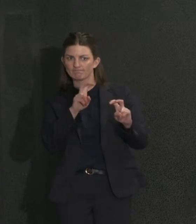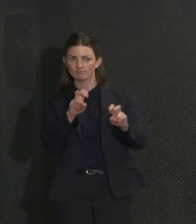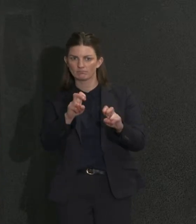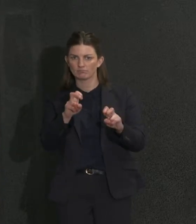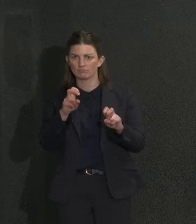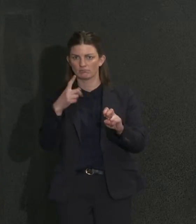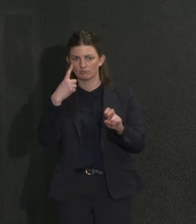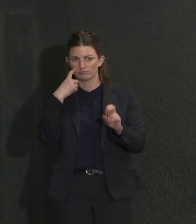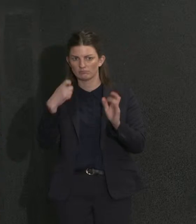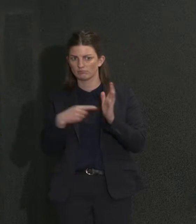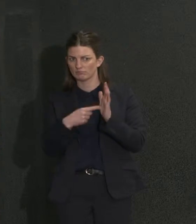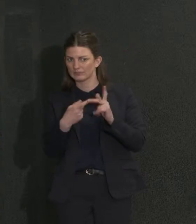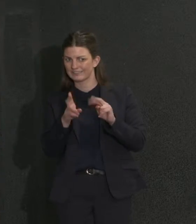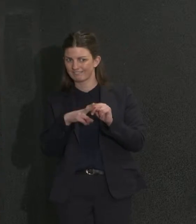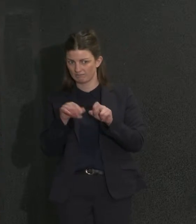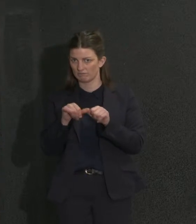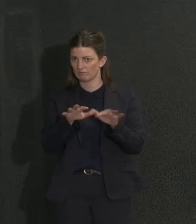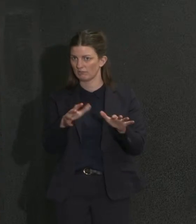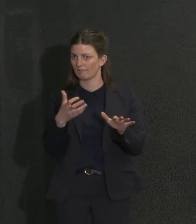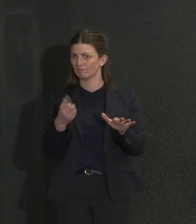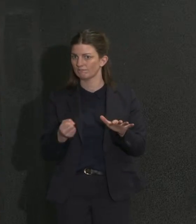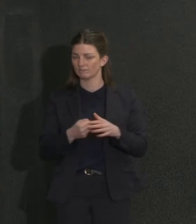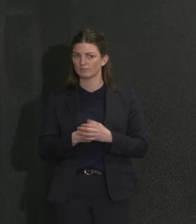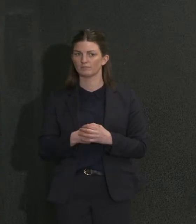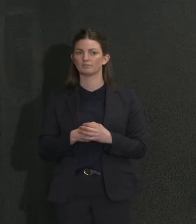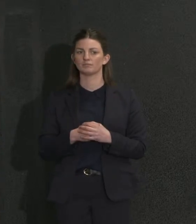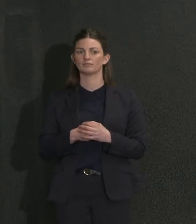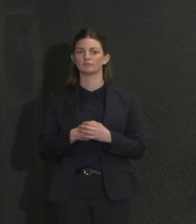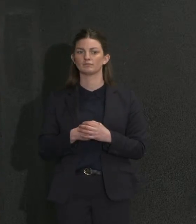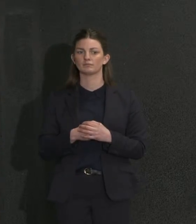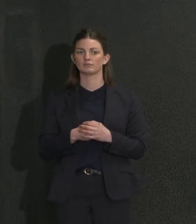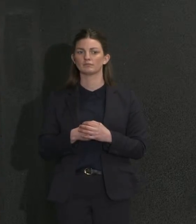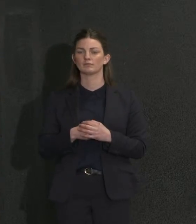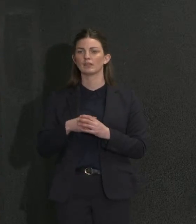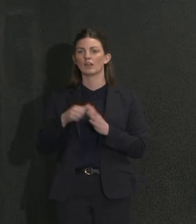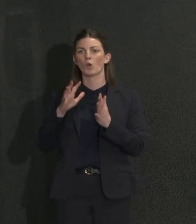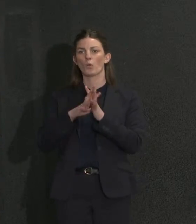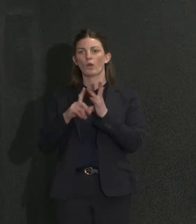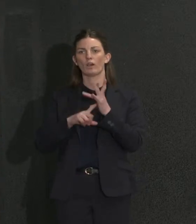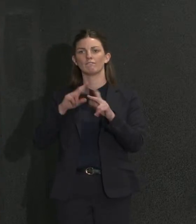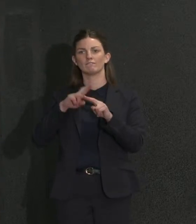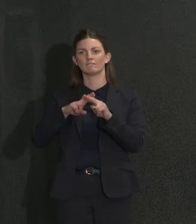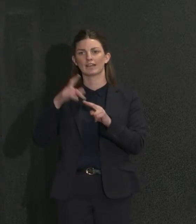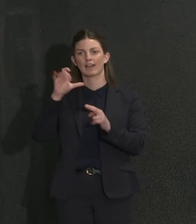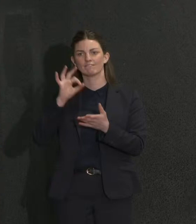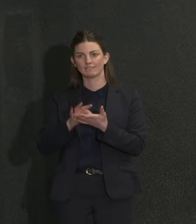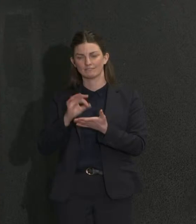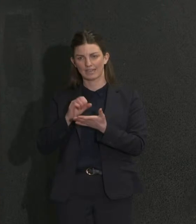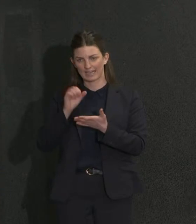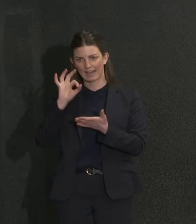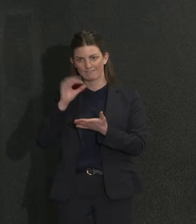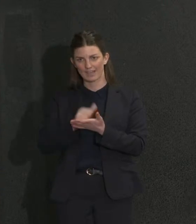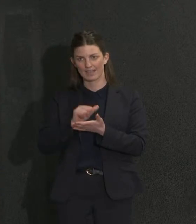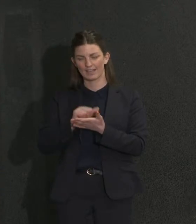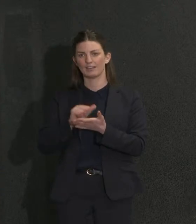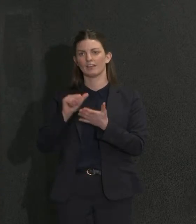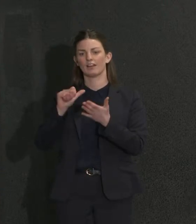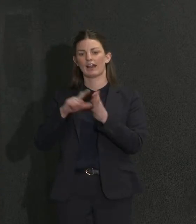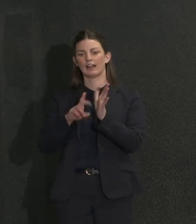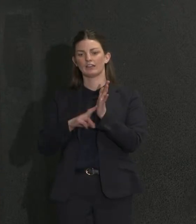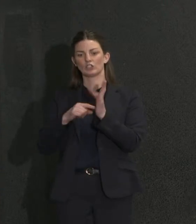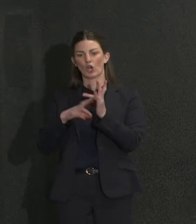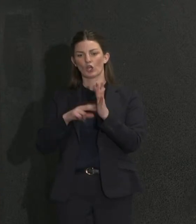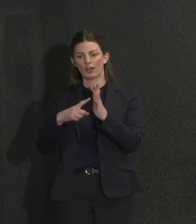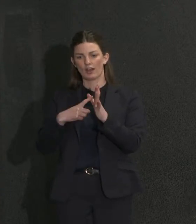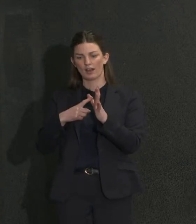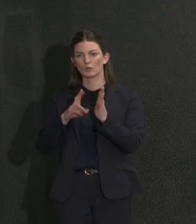acquisition sources in that way. We're continuing to explore the work at the Wolf Cafe in Altona North and at the Spectacle Hub in